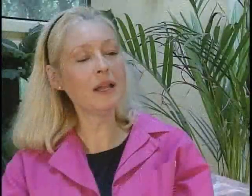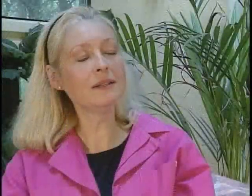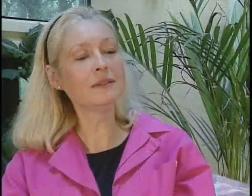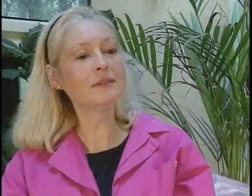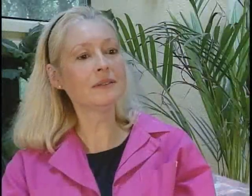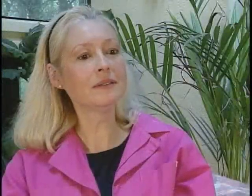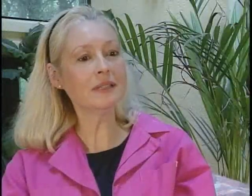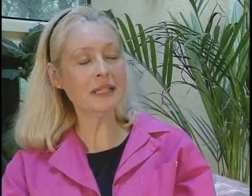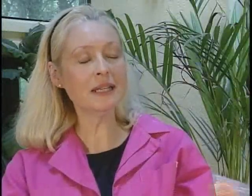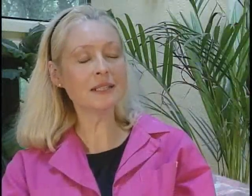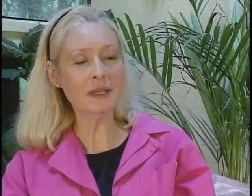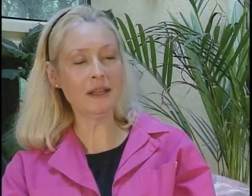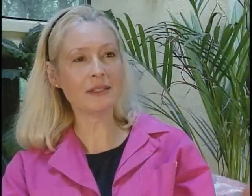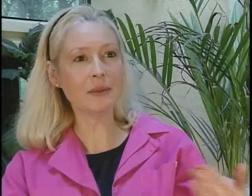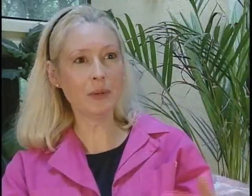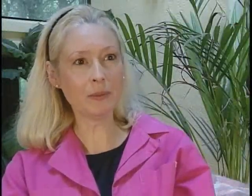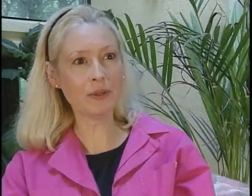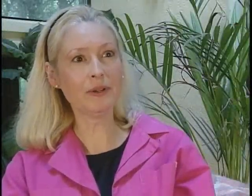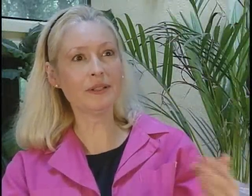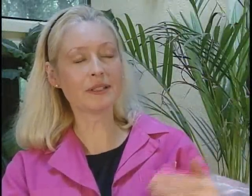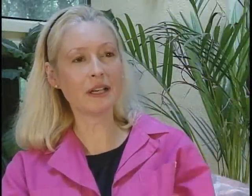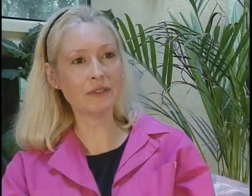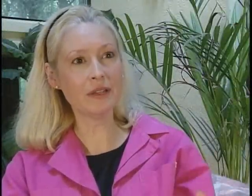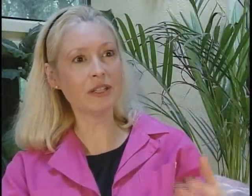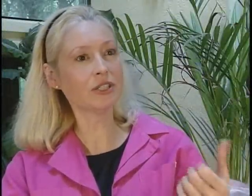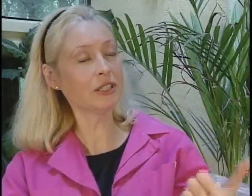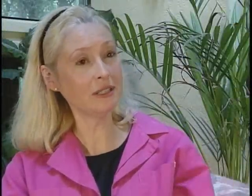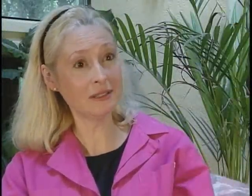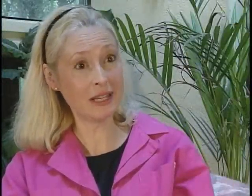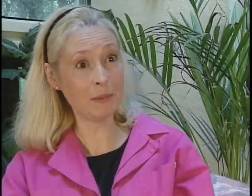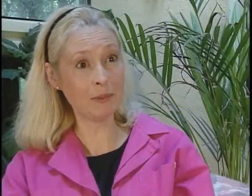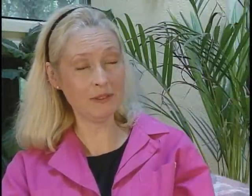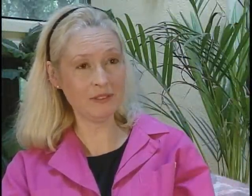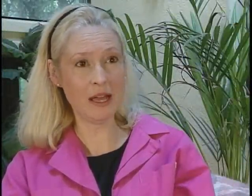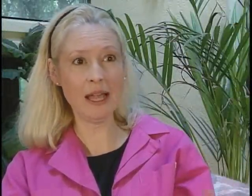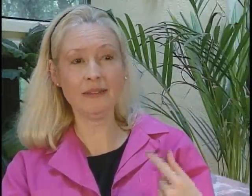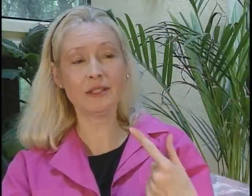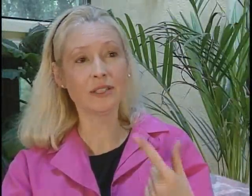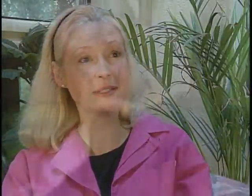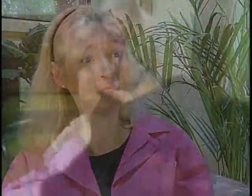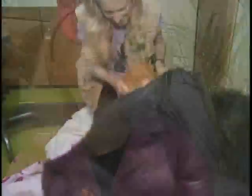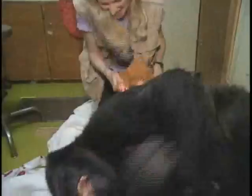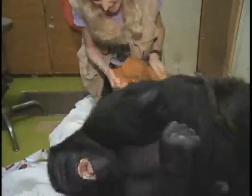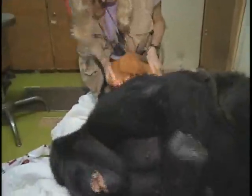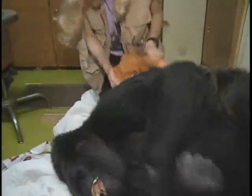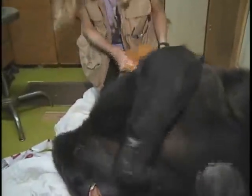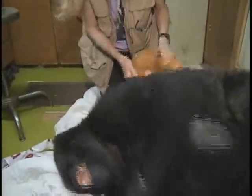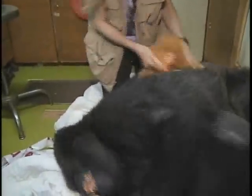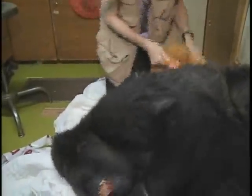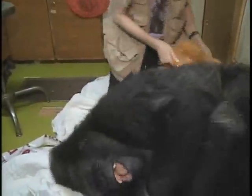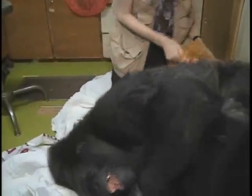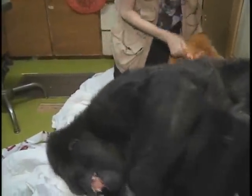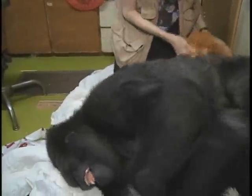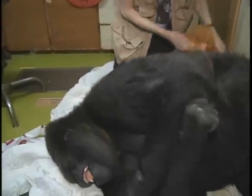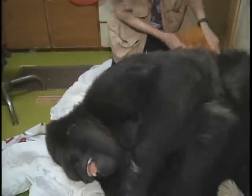What hits me as I work with her and discover that she's capable of lying, that she's got a good sense of humor, that she